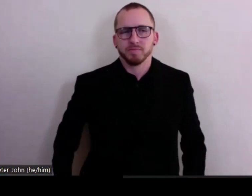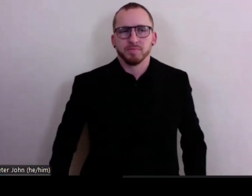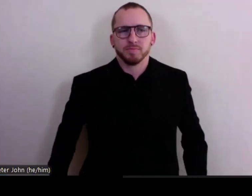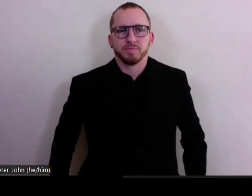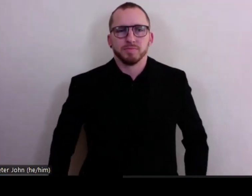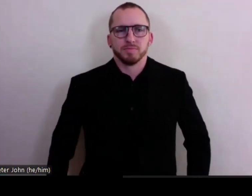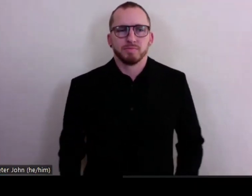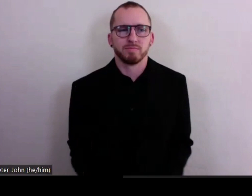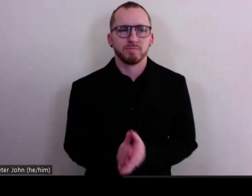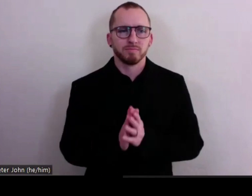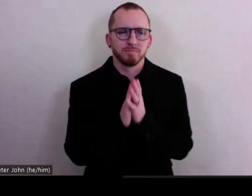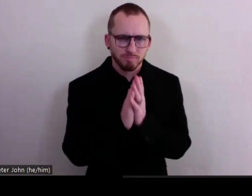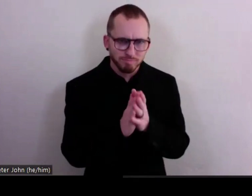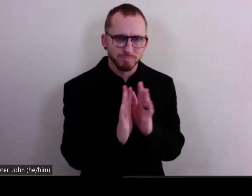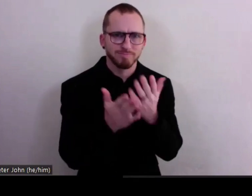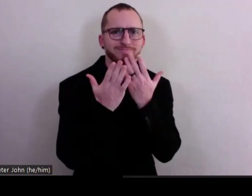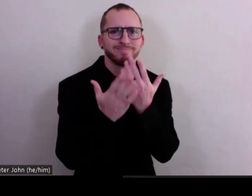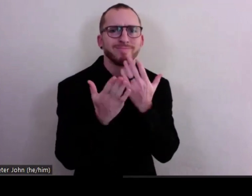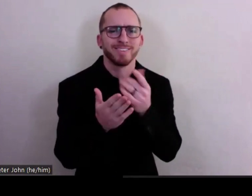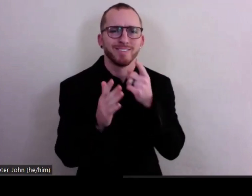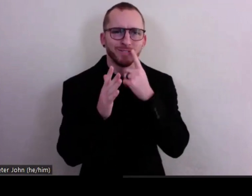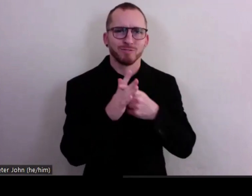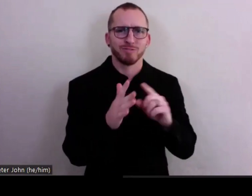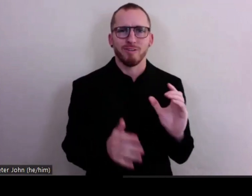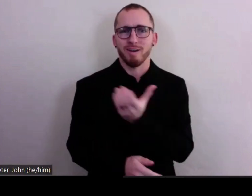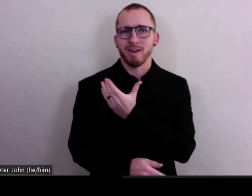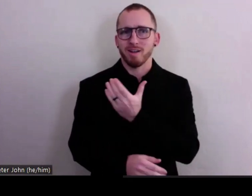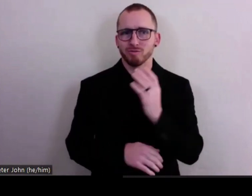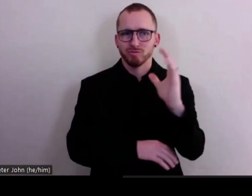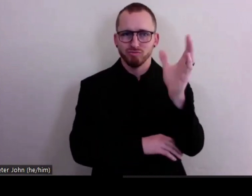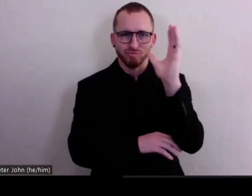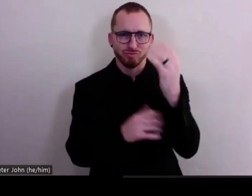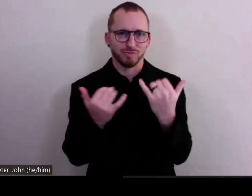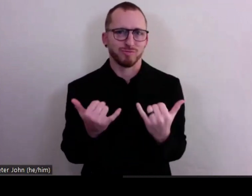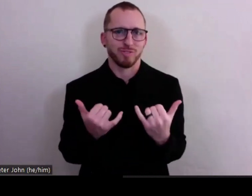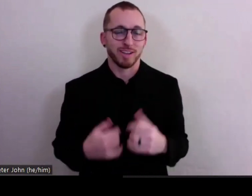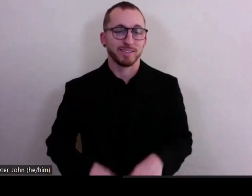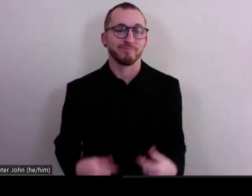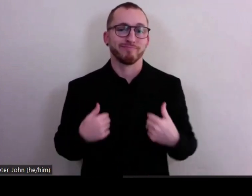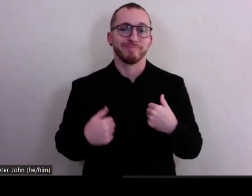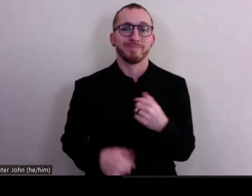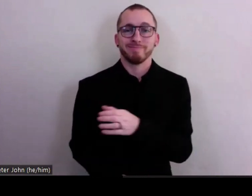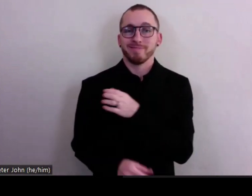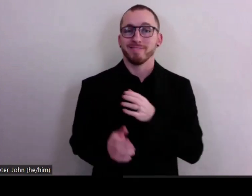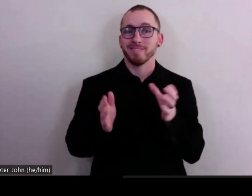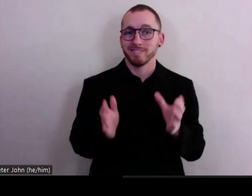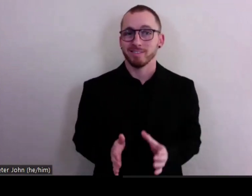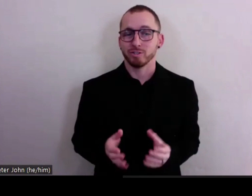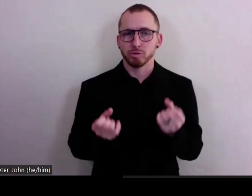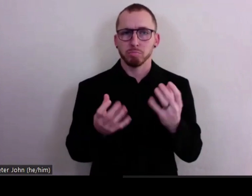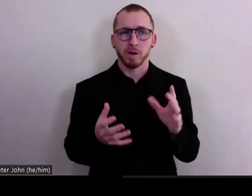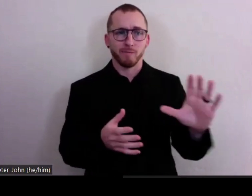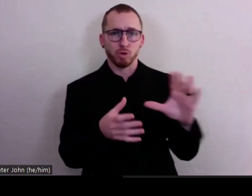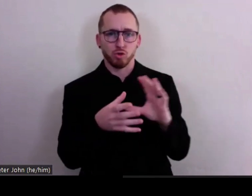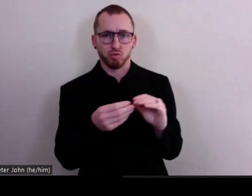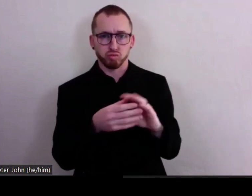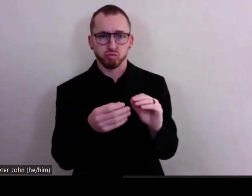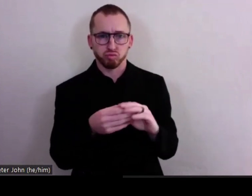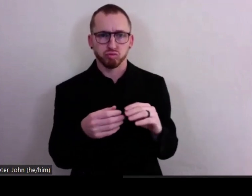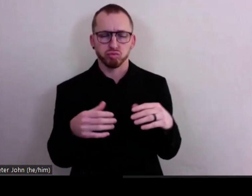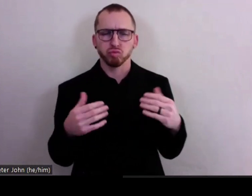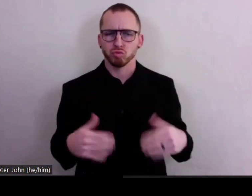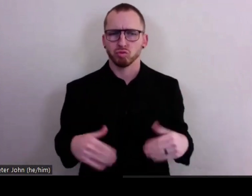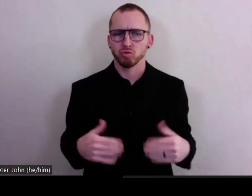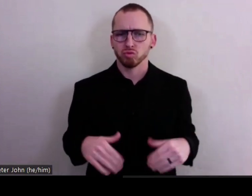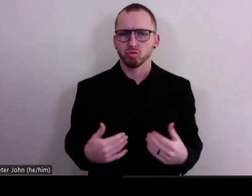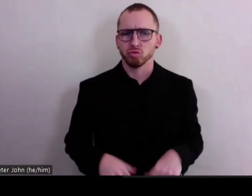Wow. Thank you, Latrice, for starting us off. As a clinician, a lot of things you covered, I wasn't taught in social work school, and I certainly wasn't taught